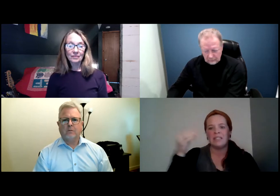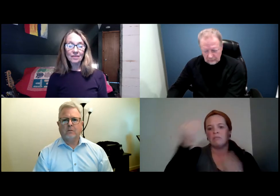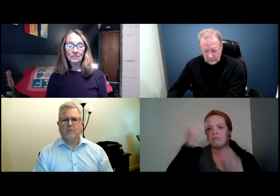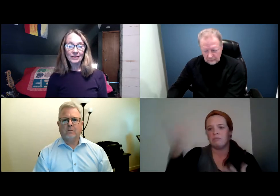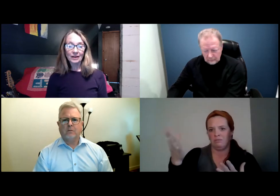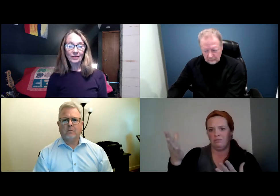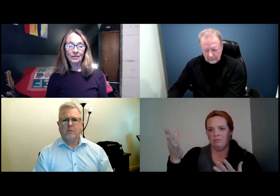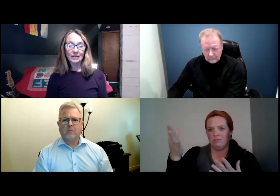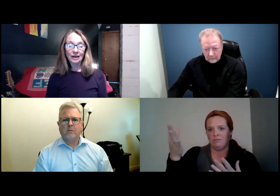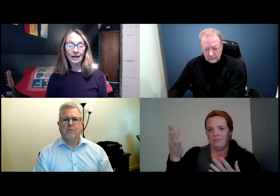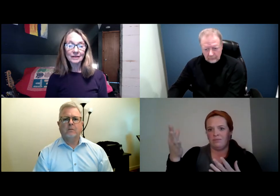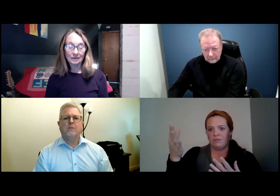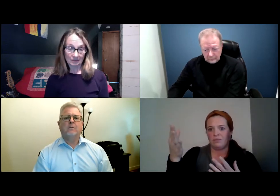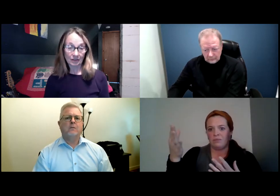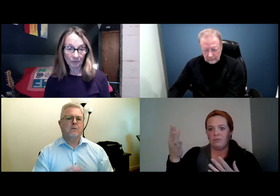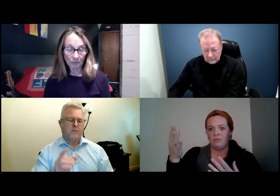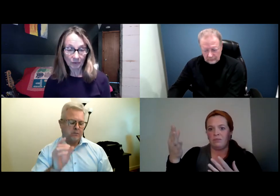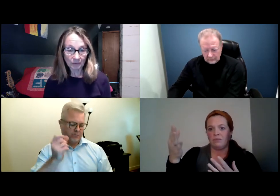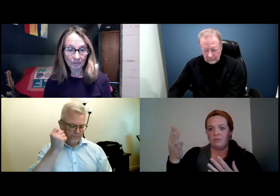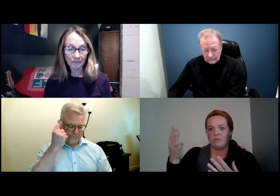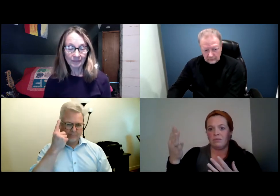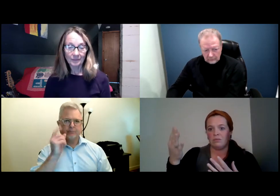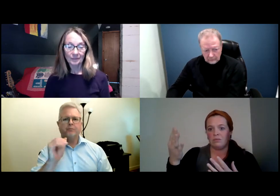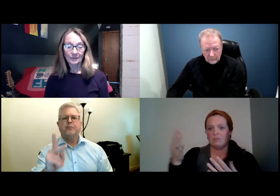If I find out, then I can tell people.